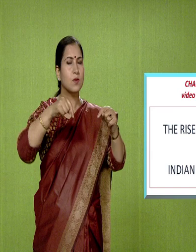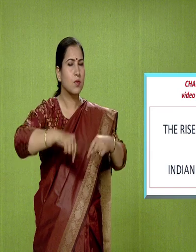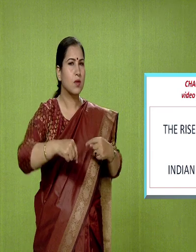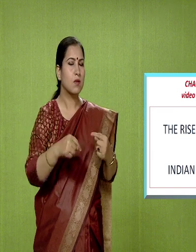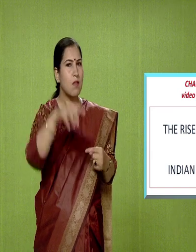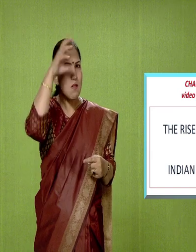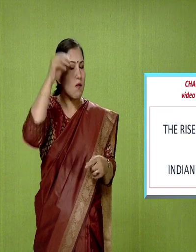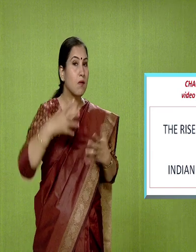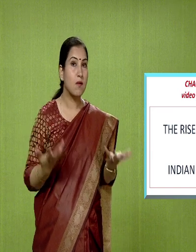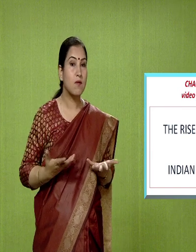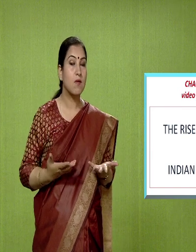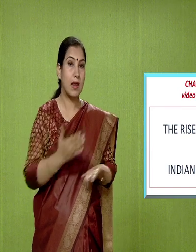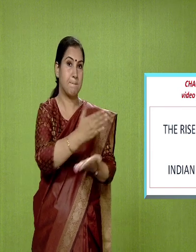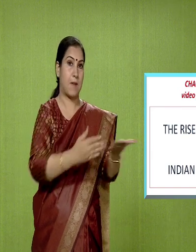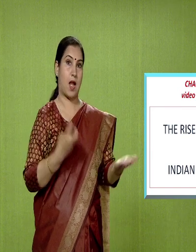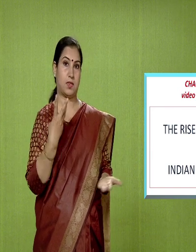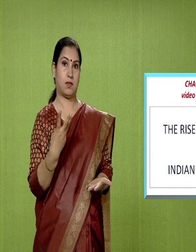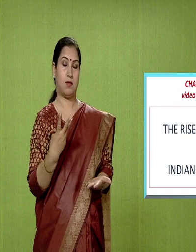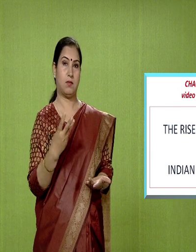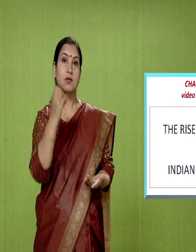Today we will cover third part of chapter 8.